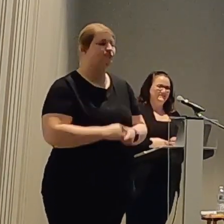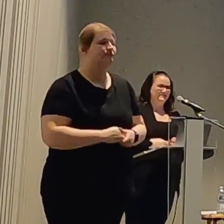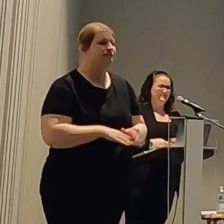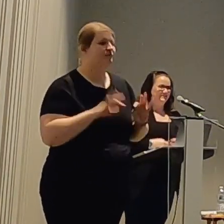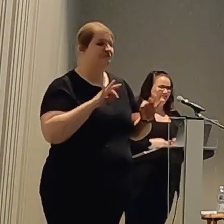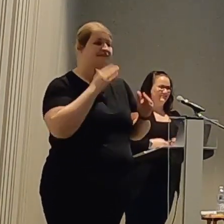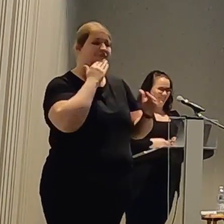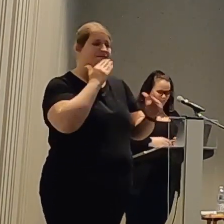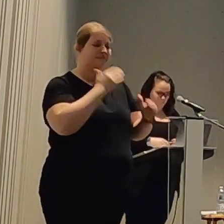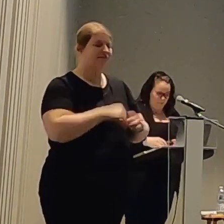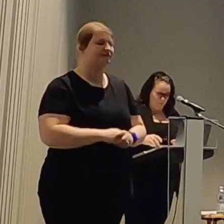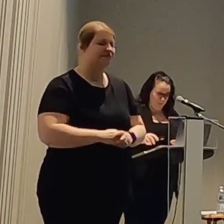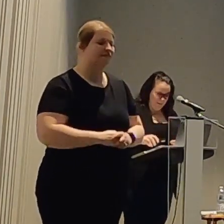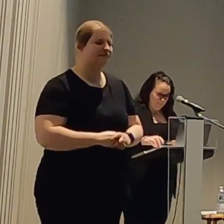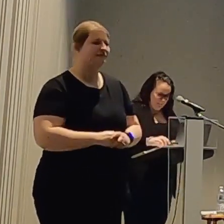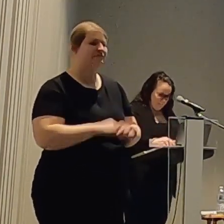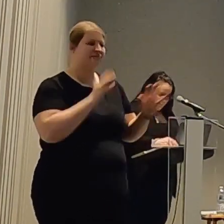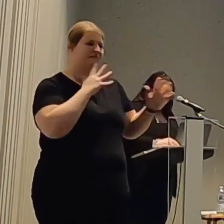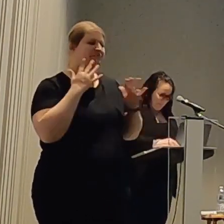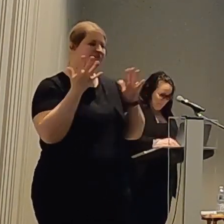much.